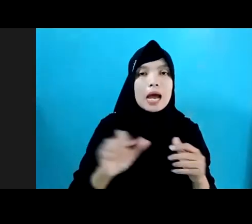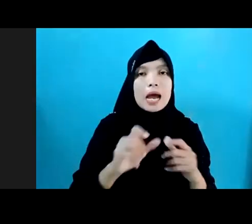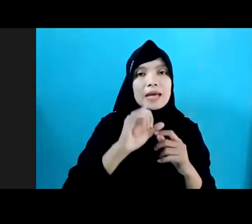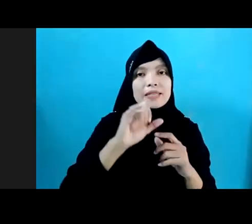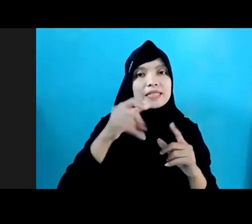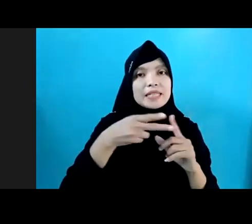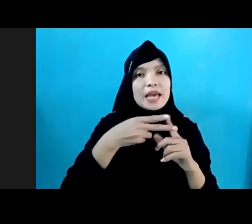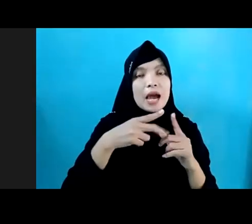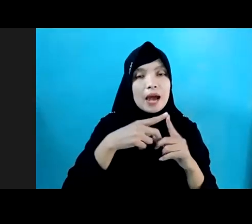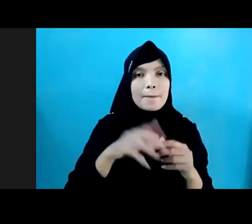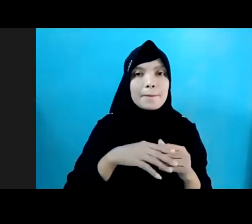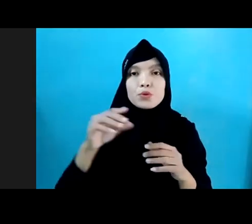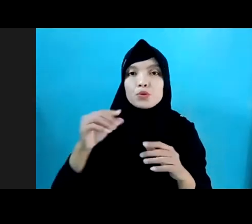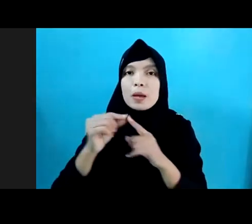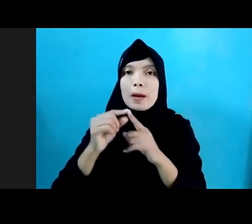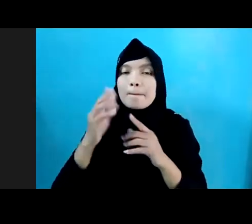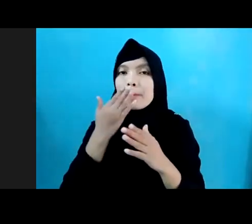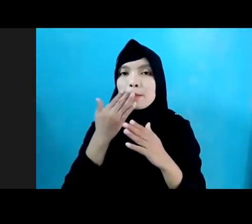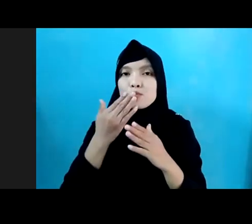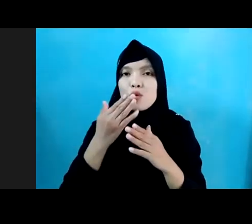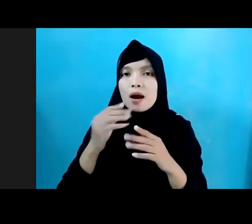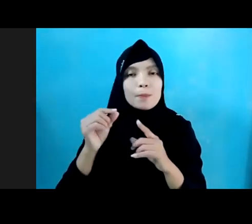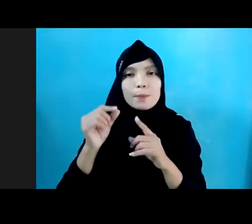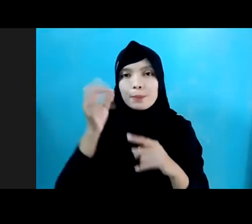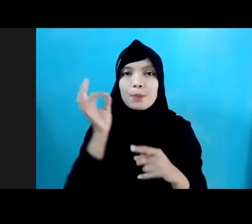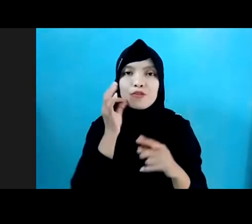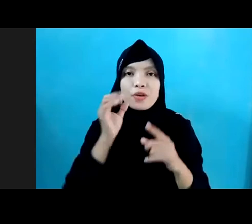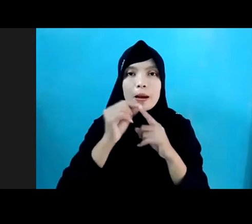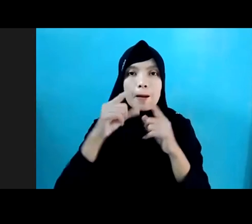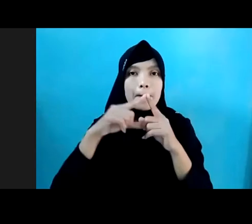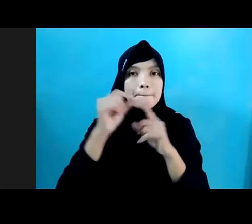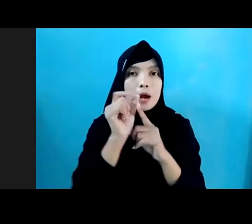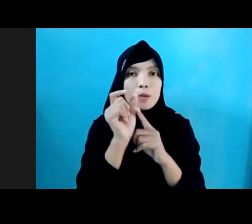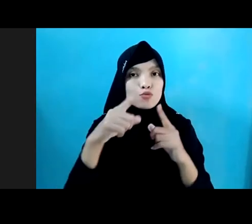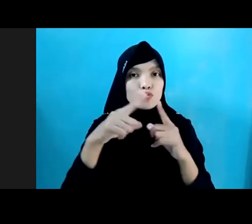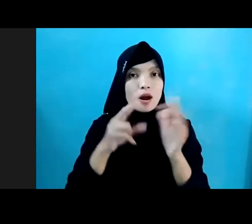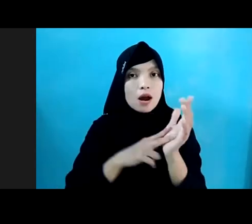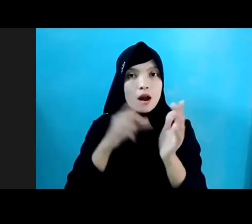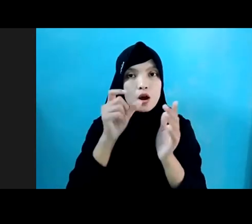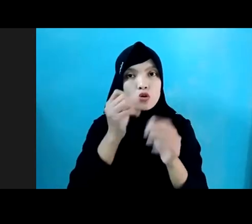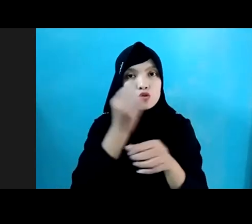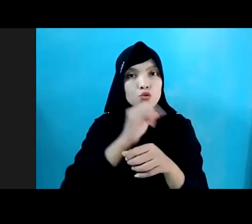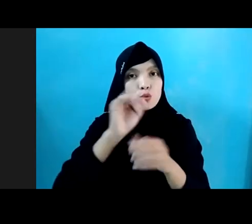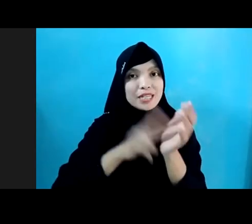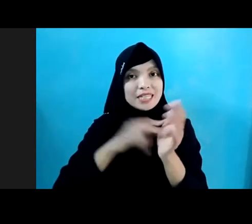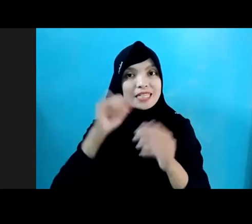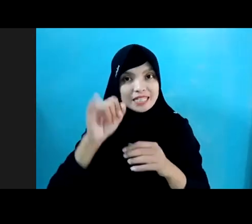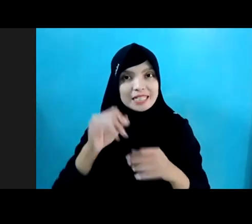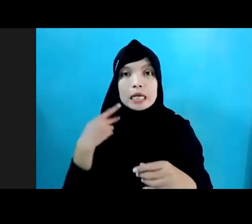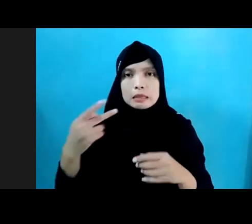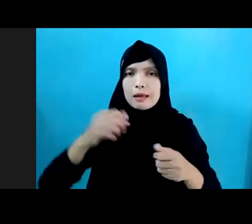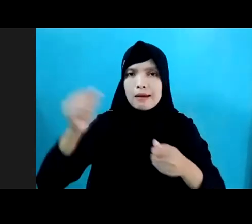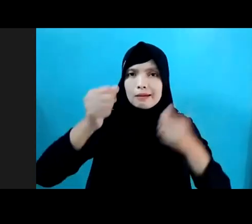A Really Great Campaign Called I Am Digital With Facebook Funding And Now We're Going To Roll That Out